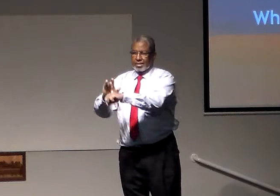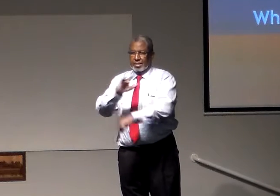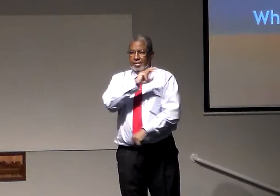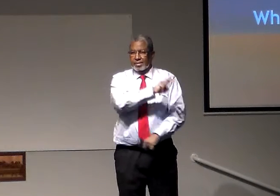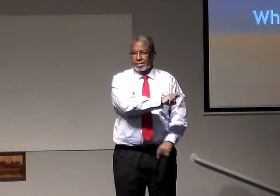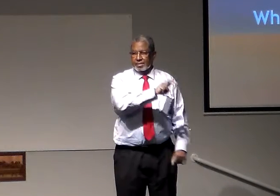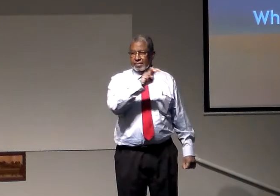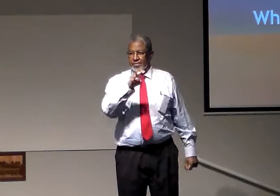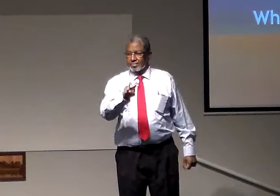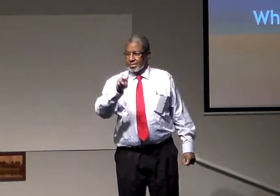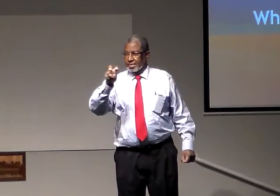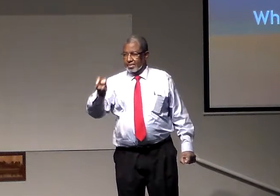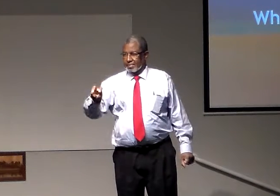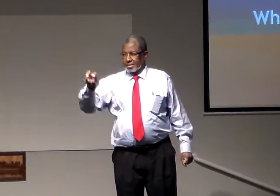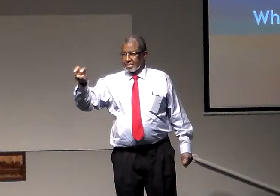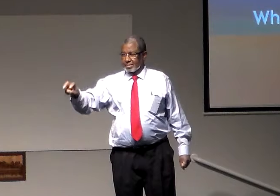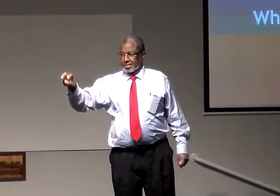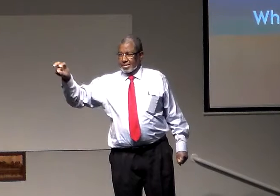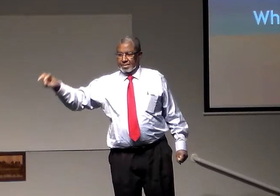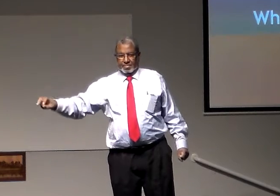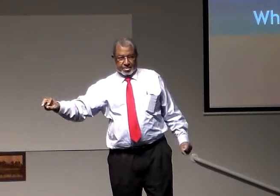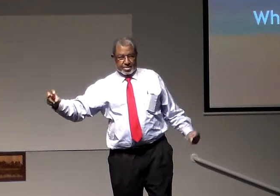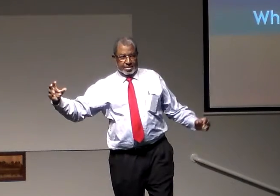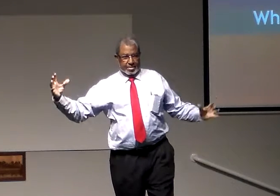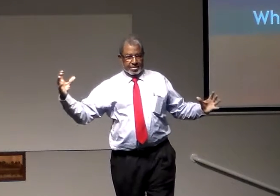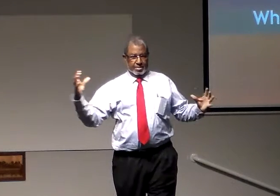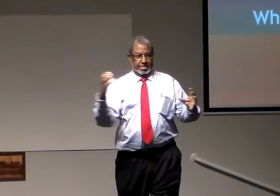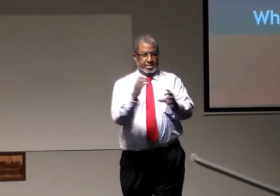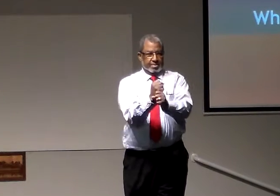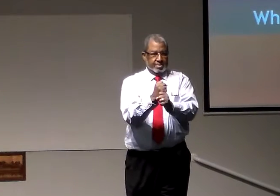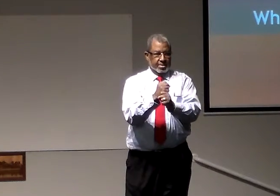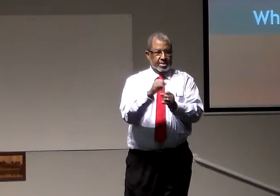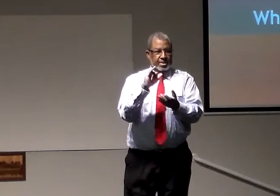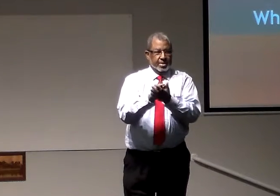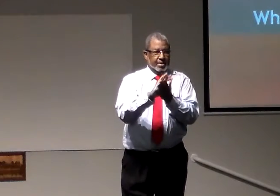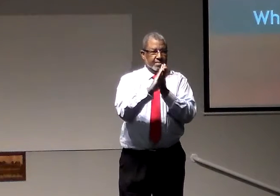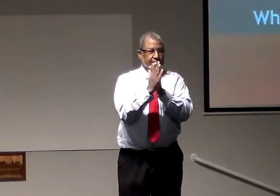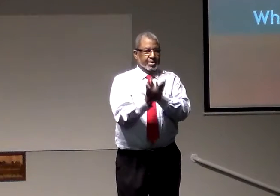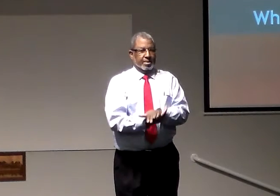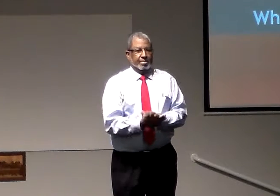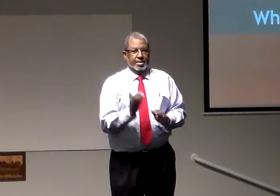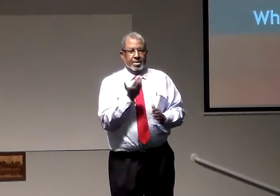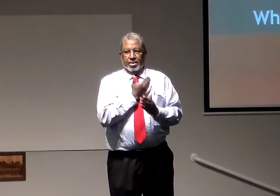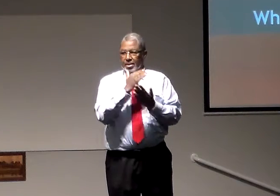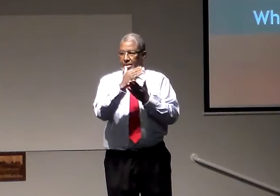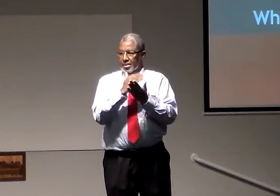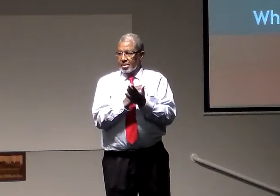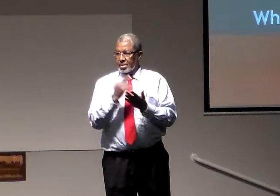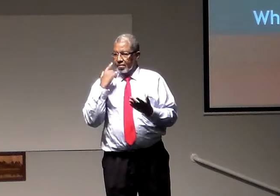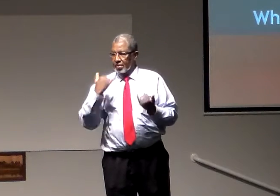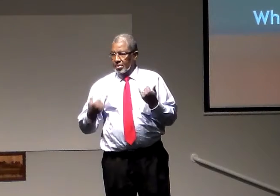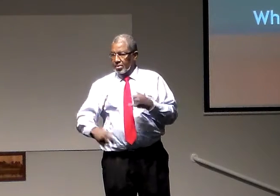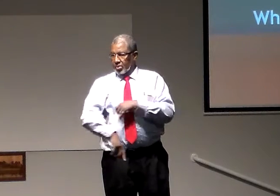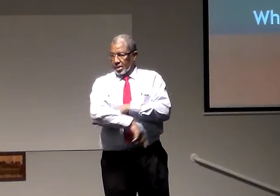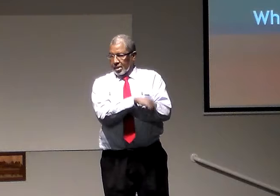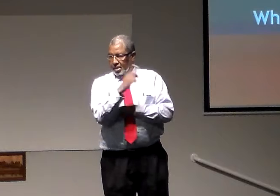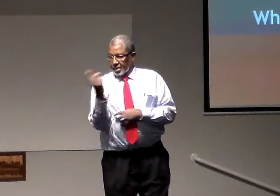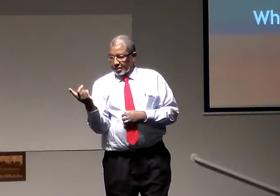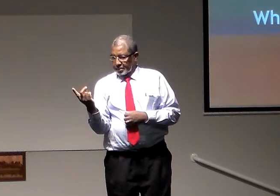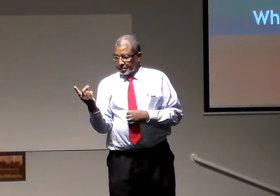stuff here. Now we'll be jumping in from chapter to chapter, and I'll summarize it. And so that becomes our lesson for today.